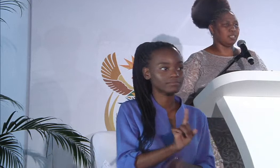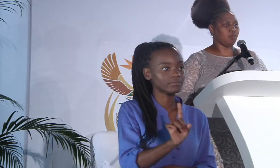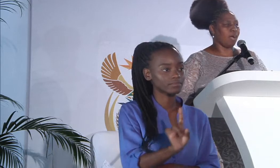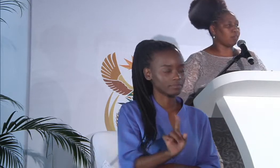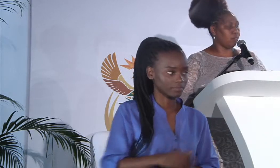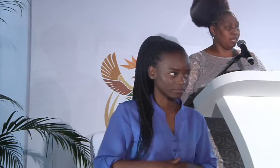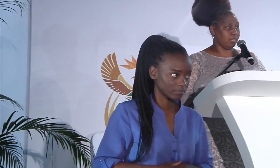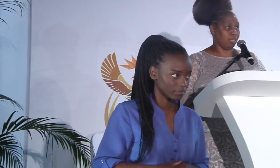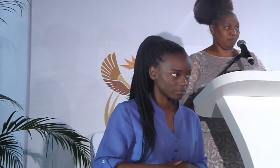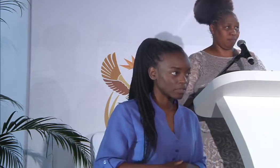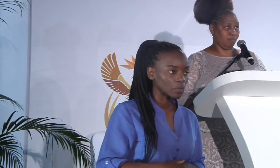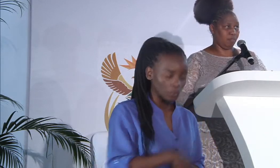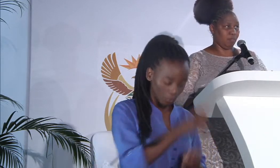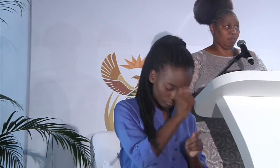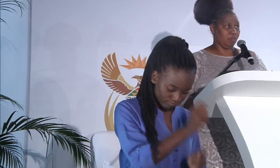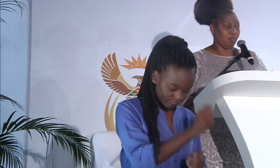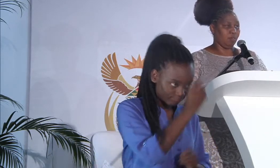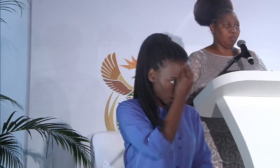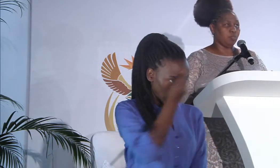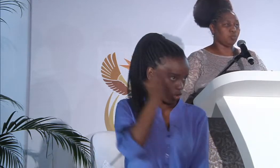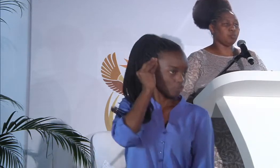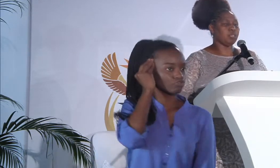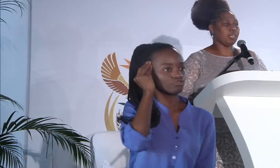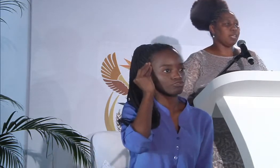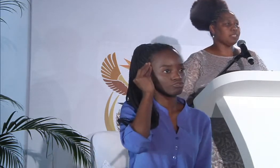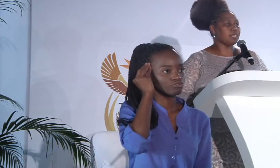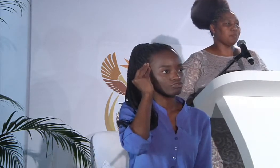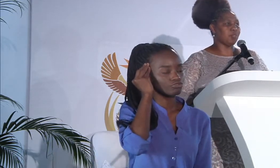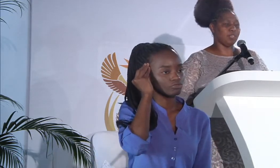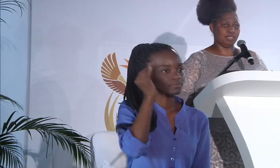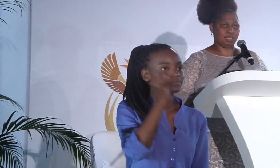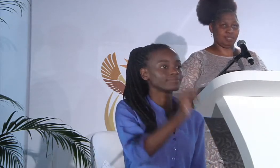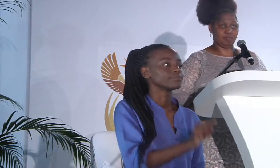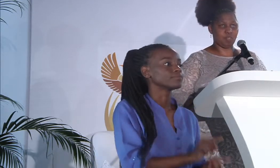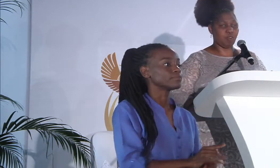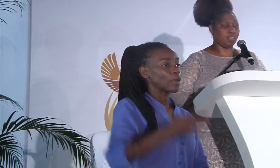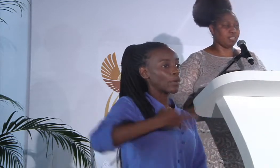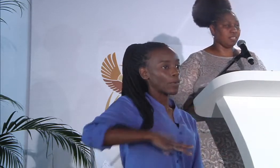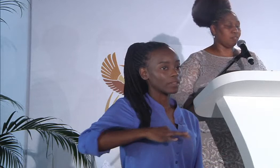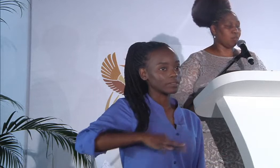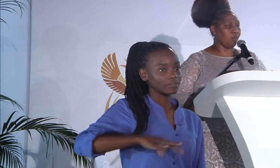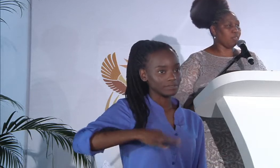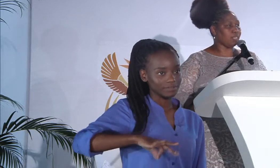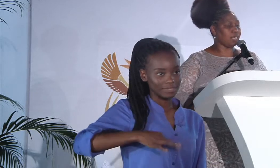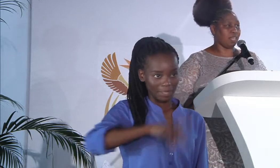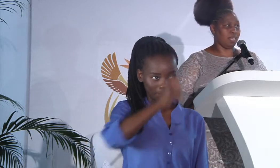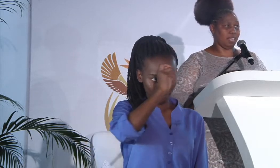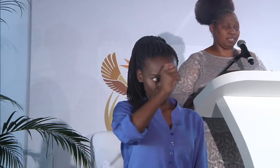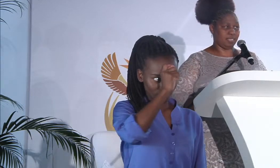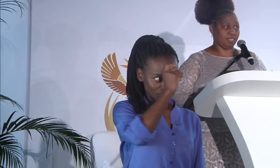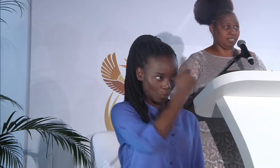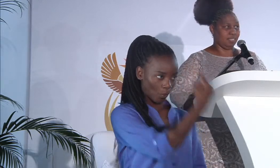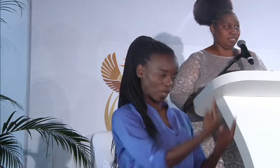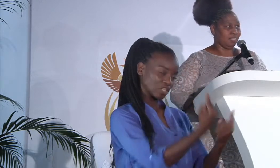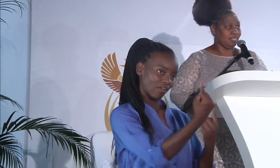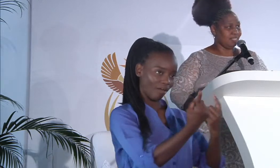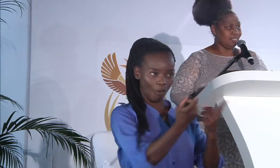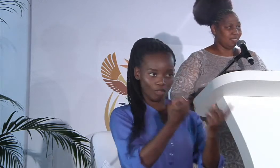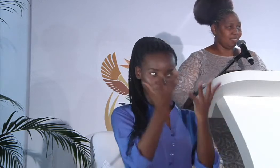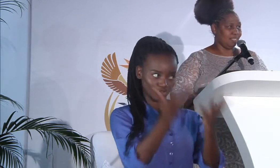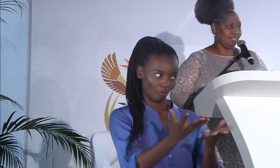you acknowledge them. So to the girls and the boys, we call each other that.